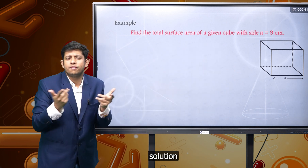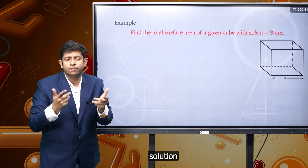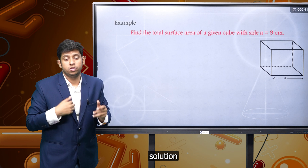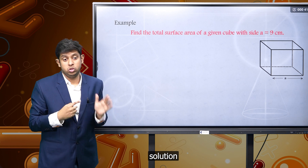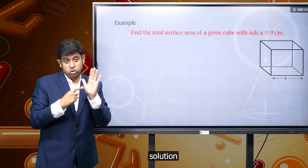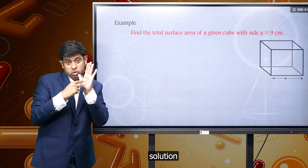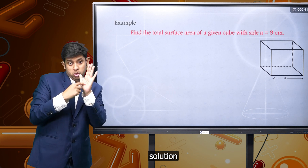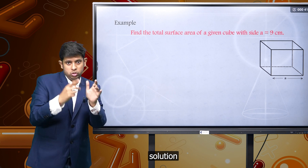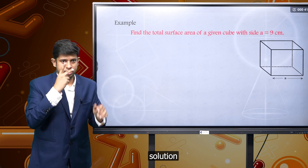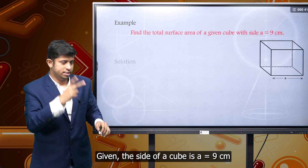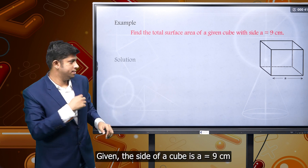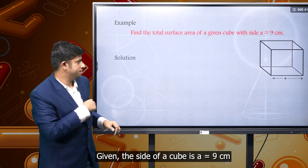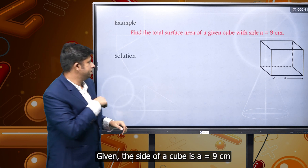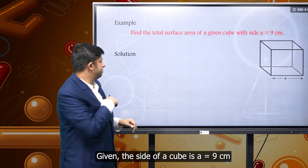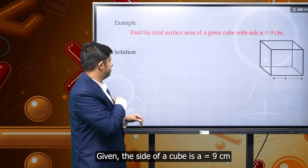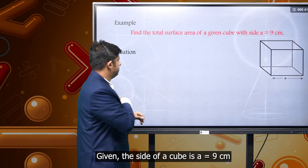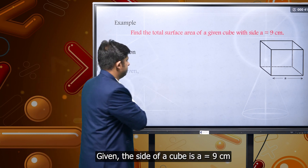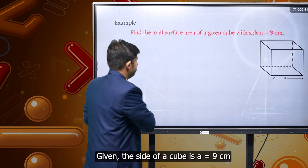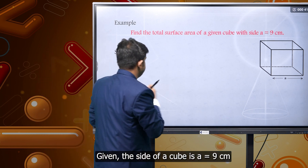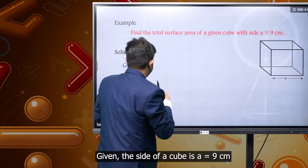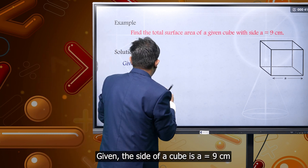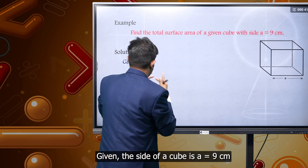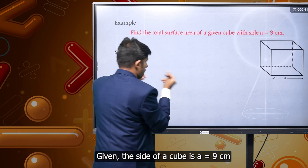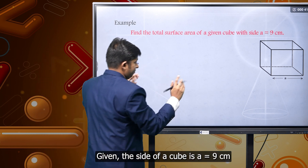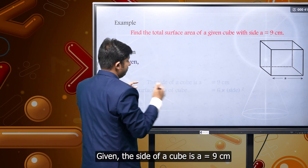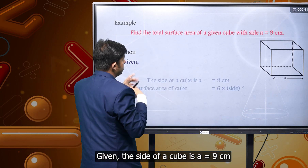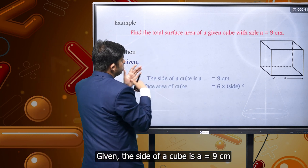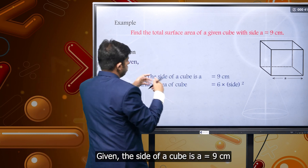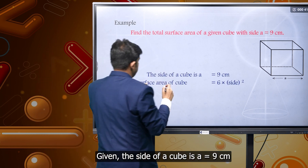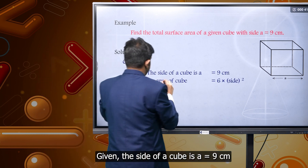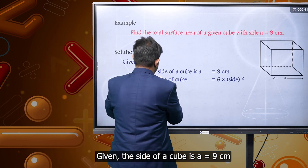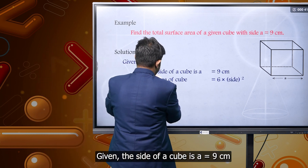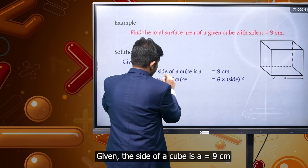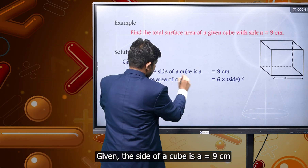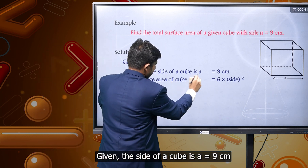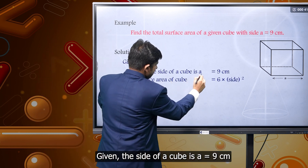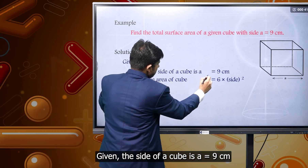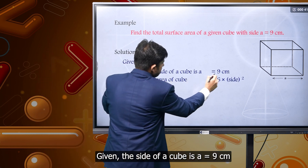Solution. Given the side of a cube is A, that is equal to 9 cm.